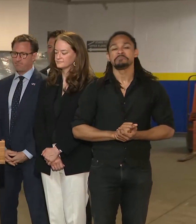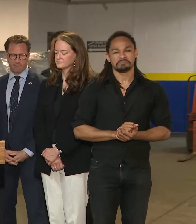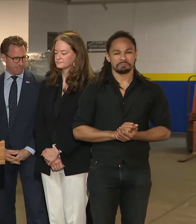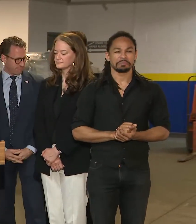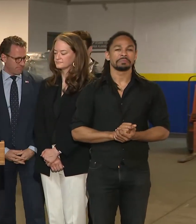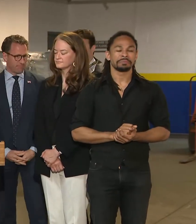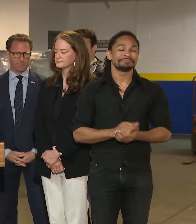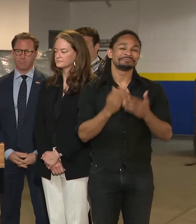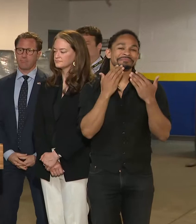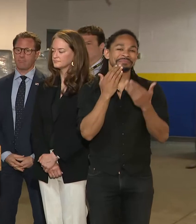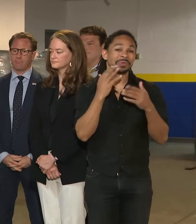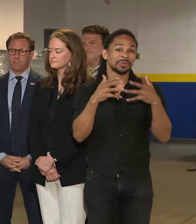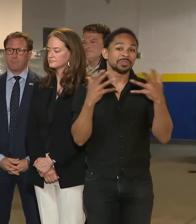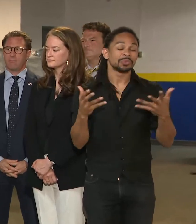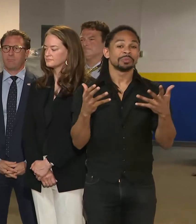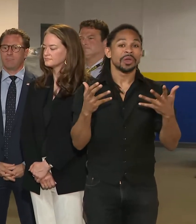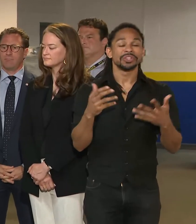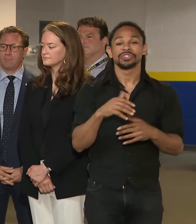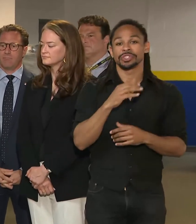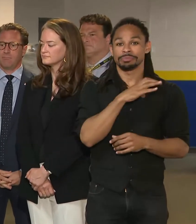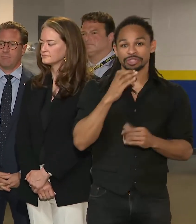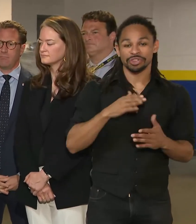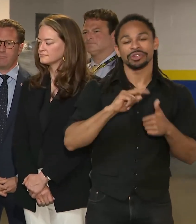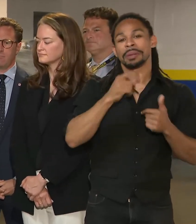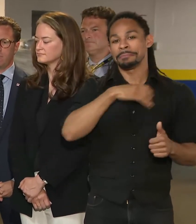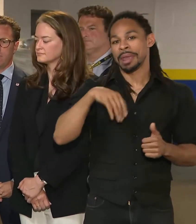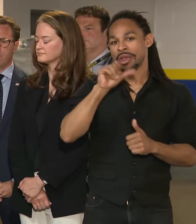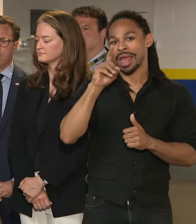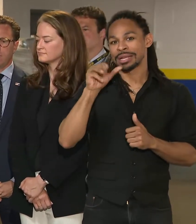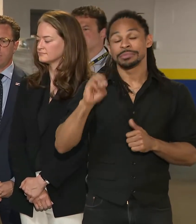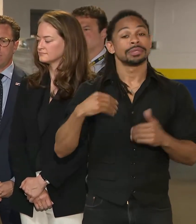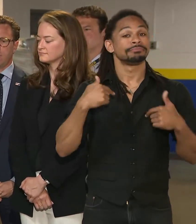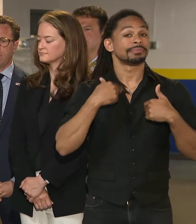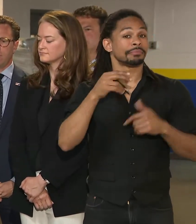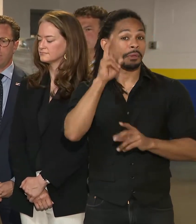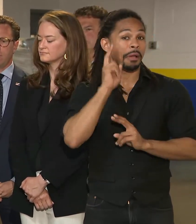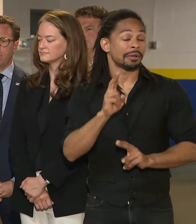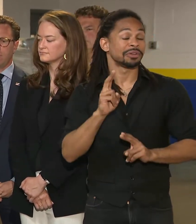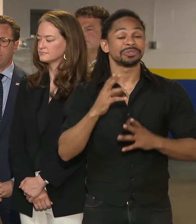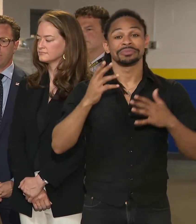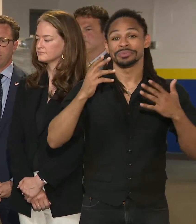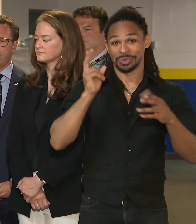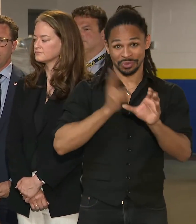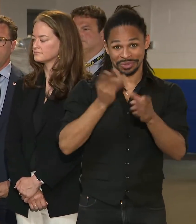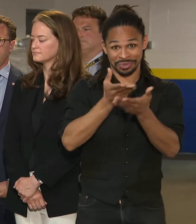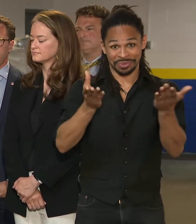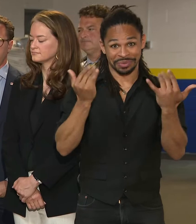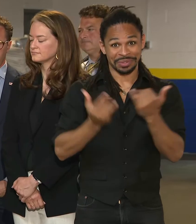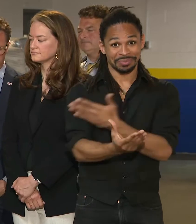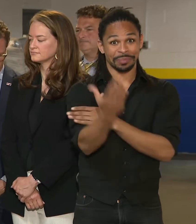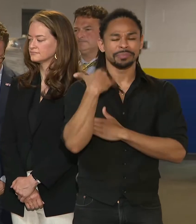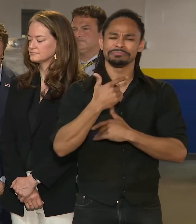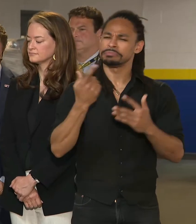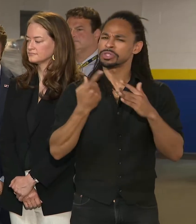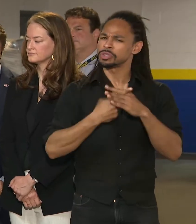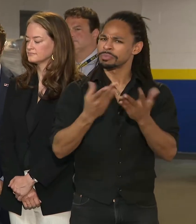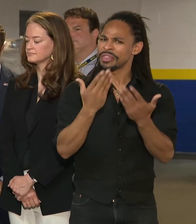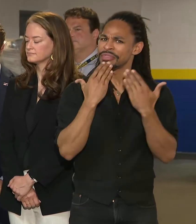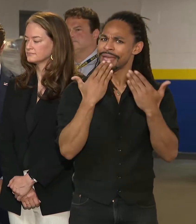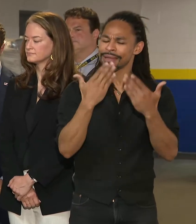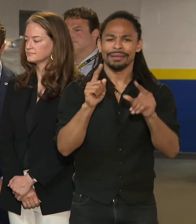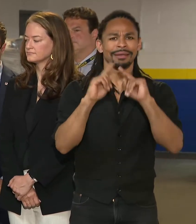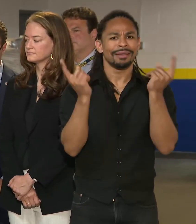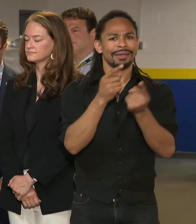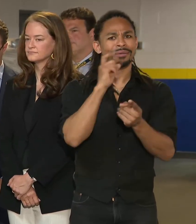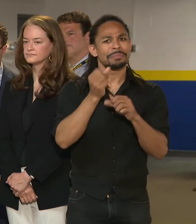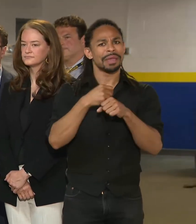Thank you so much, Commissioner Iscol and Mayor Adams. I am honored to join all of you this morning. I want to start by thanking everyone who made this